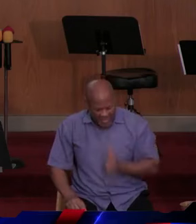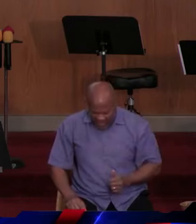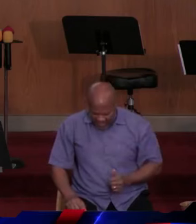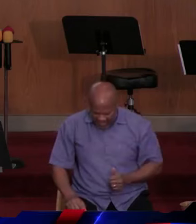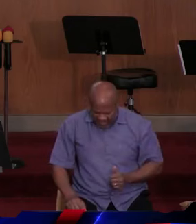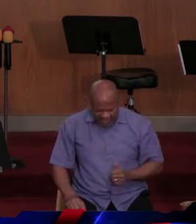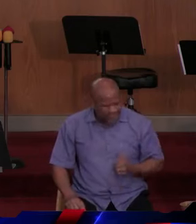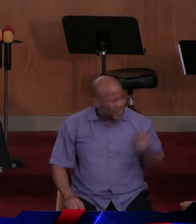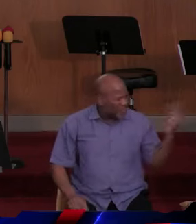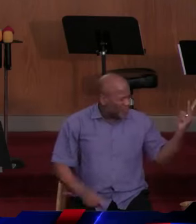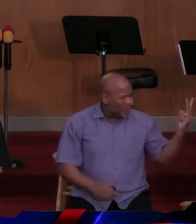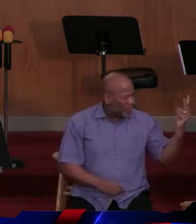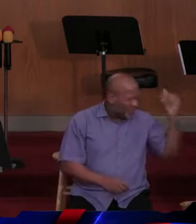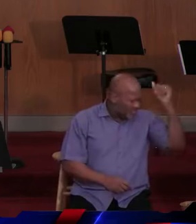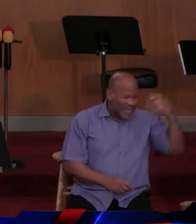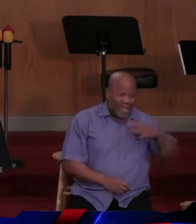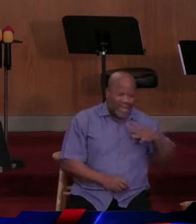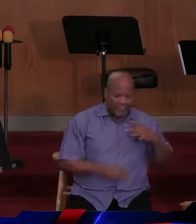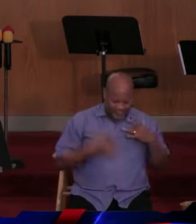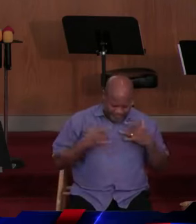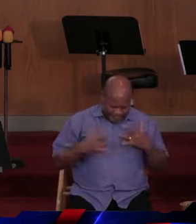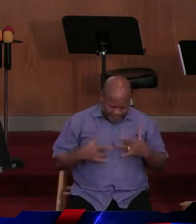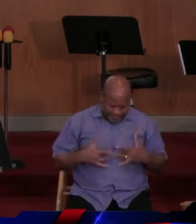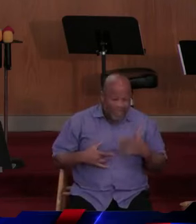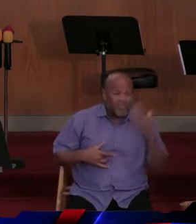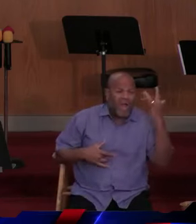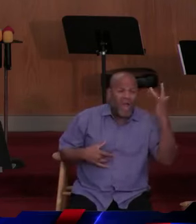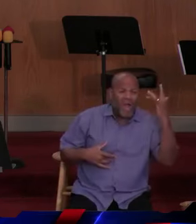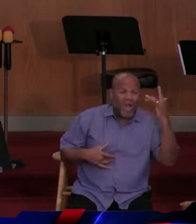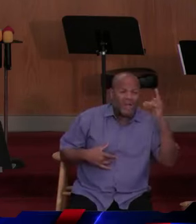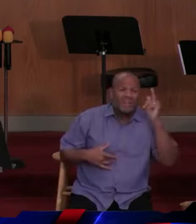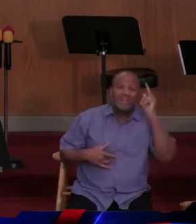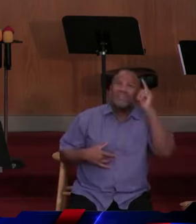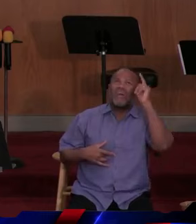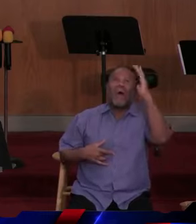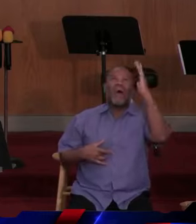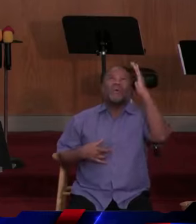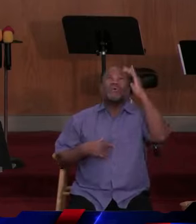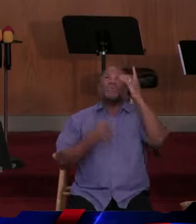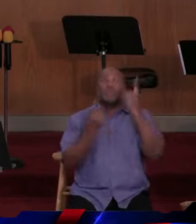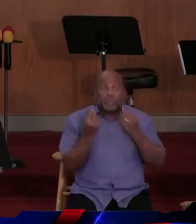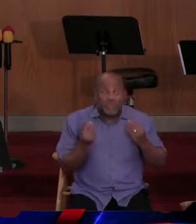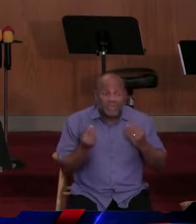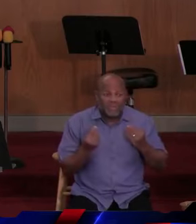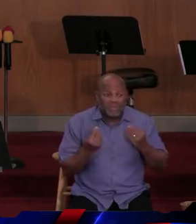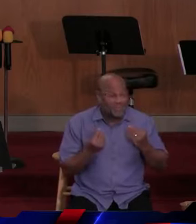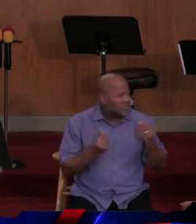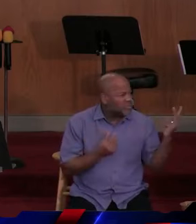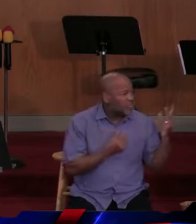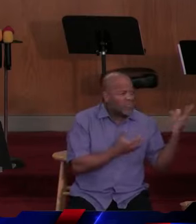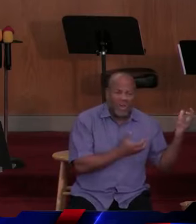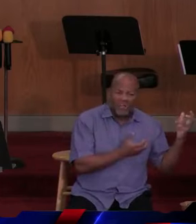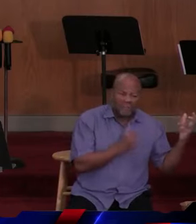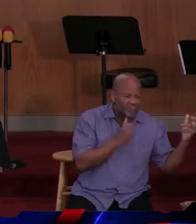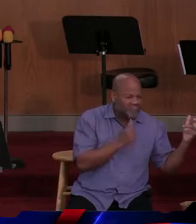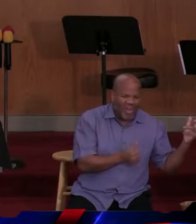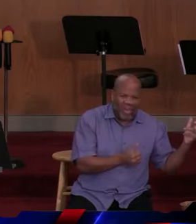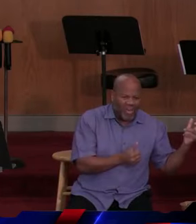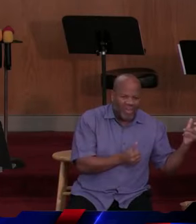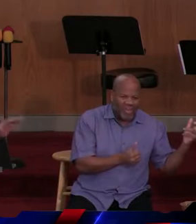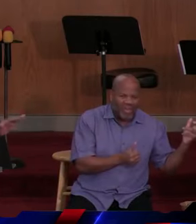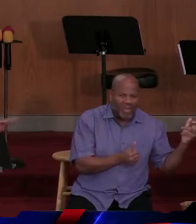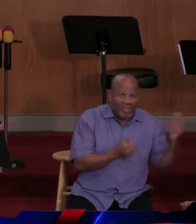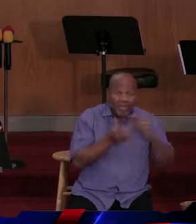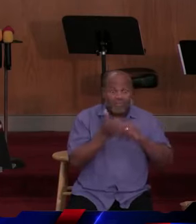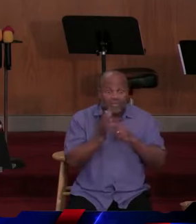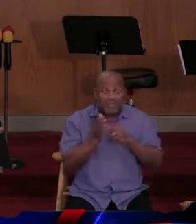and disappointed. And God, because God didn't do what they wanted him to do. Let me say it again. It